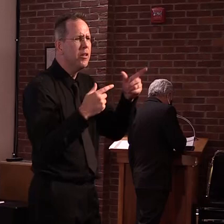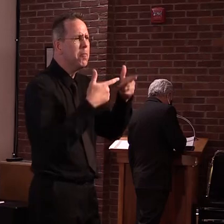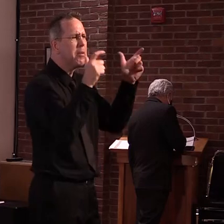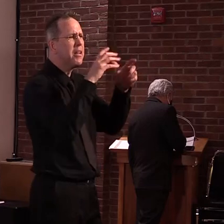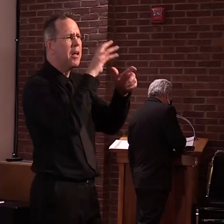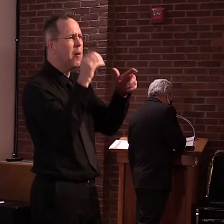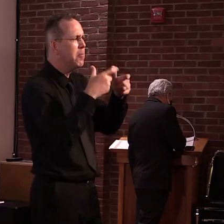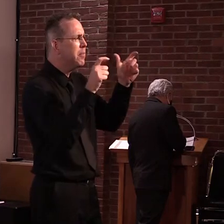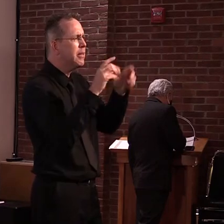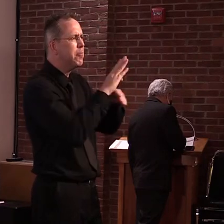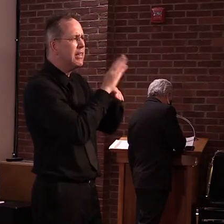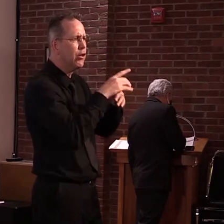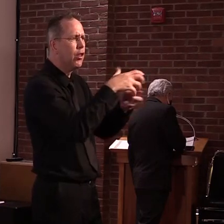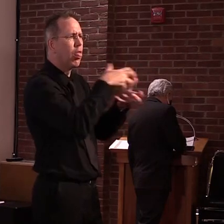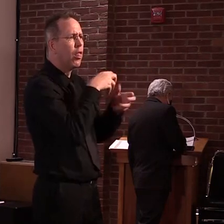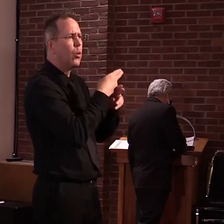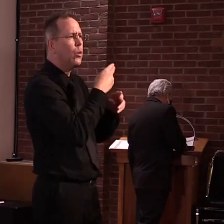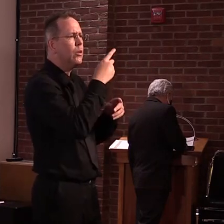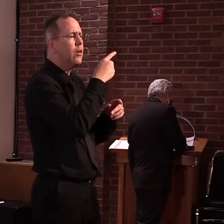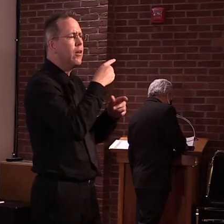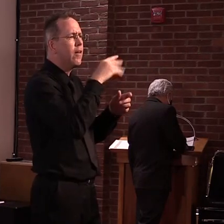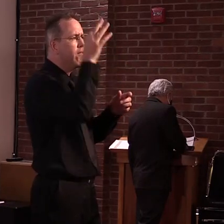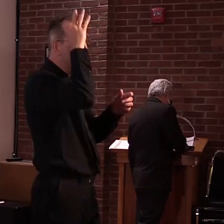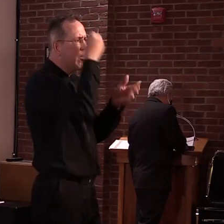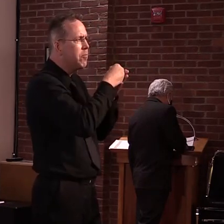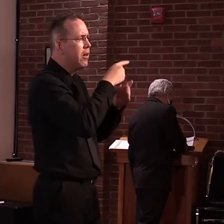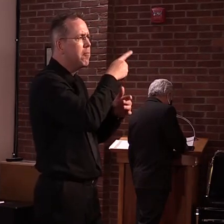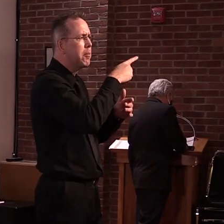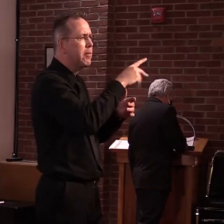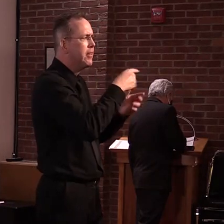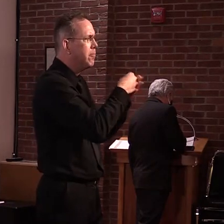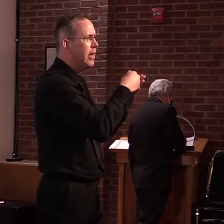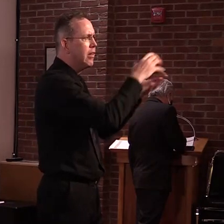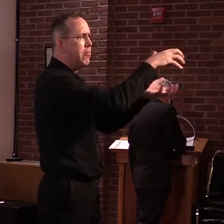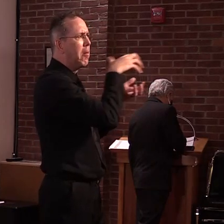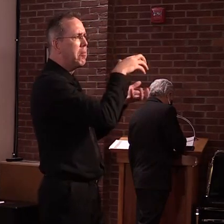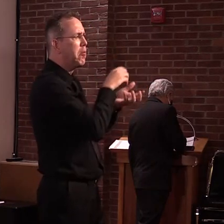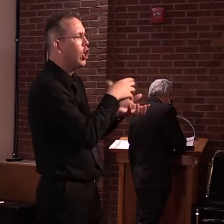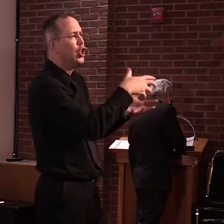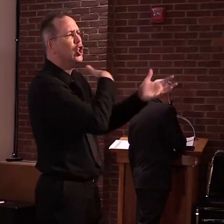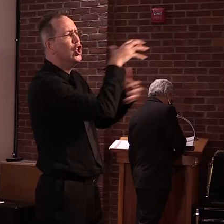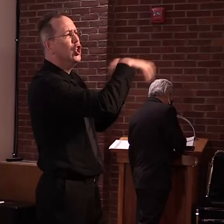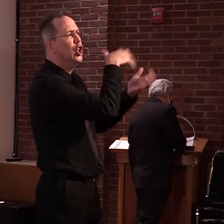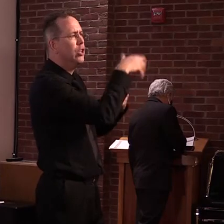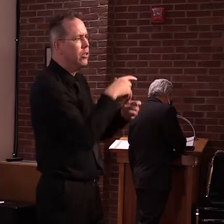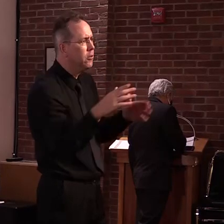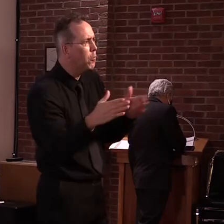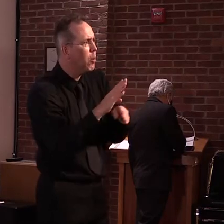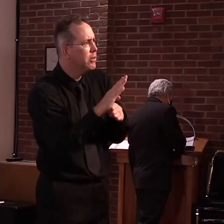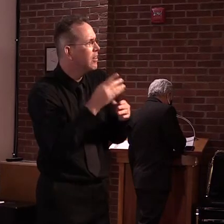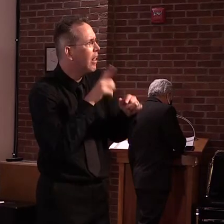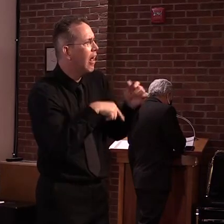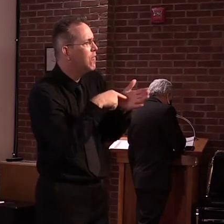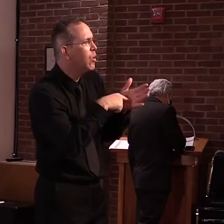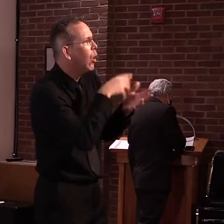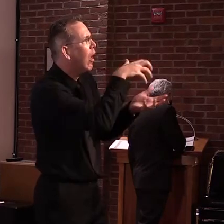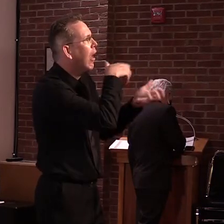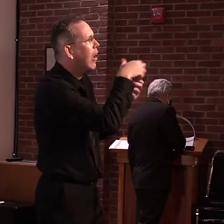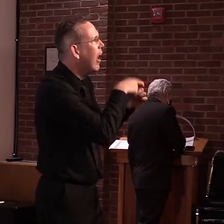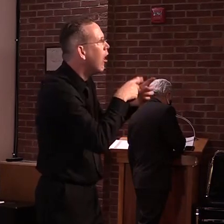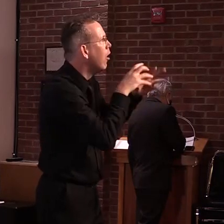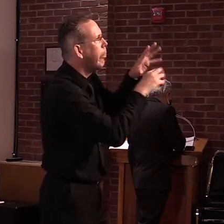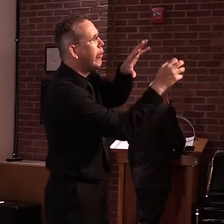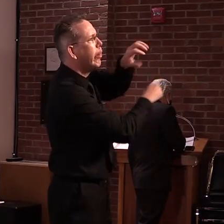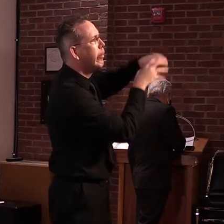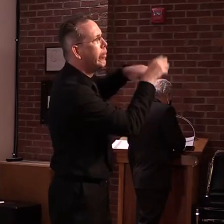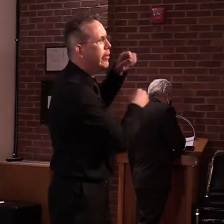the infrastructure or the staff available to apply, or they didn't qualify for one reason or another. So now small